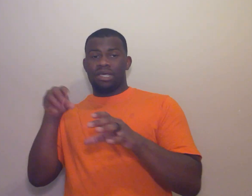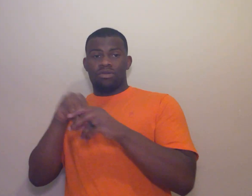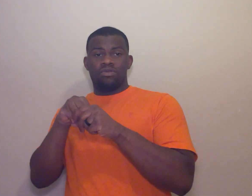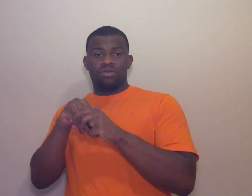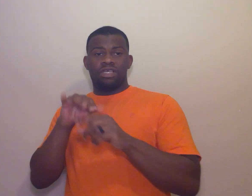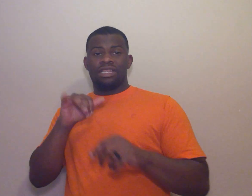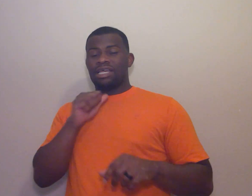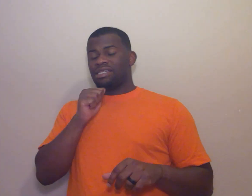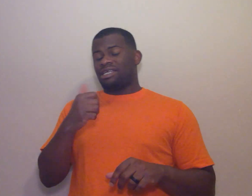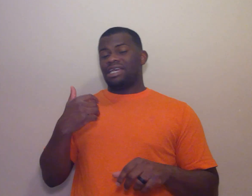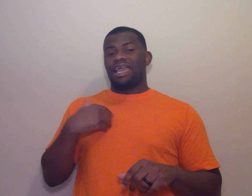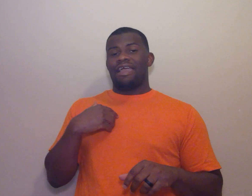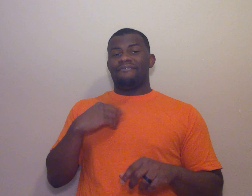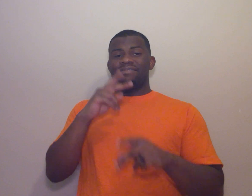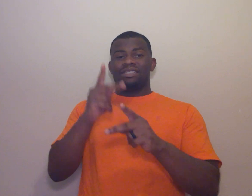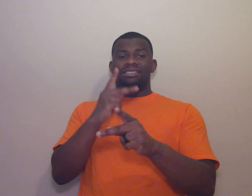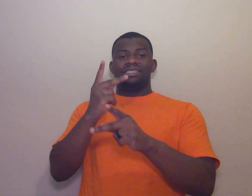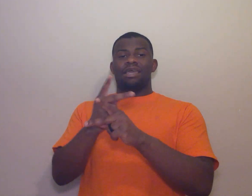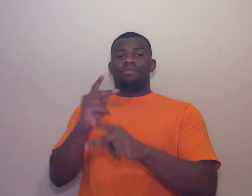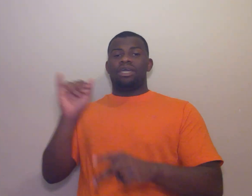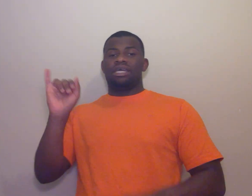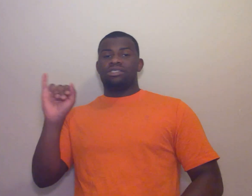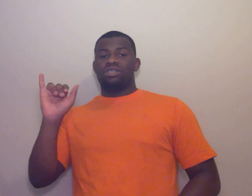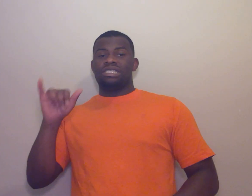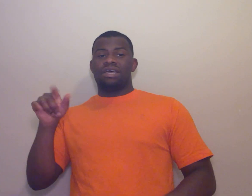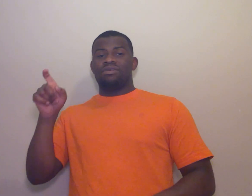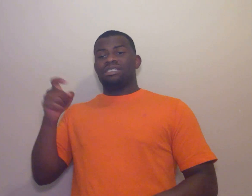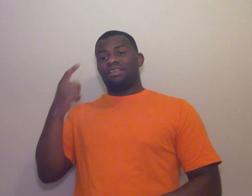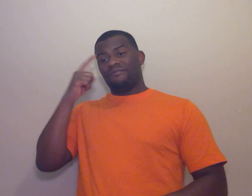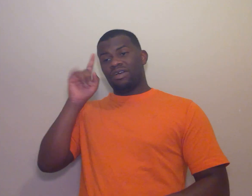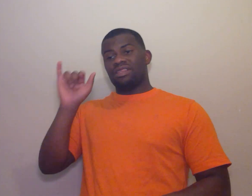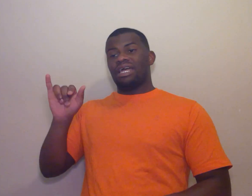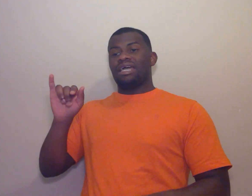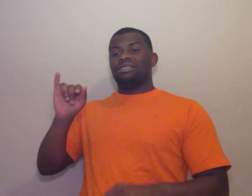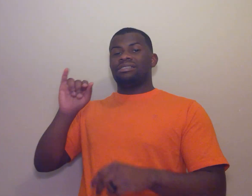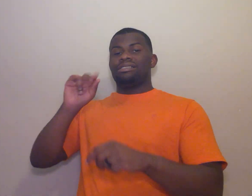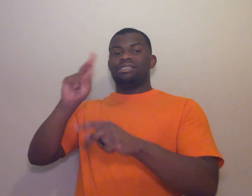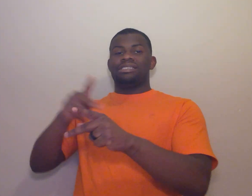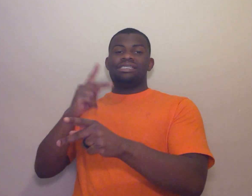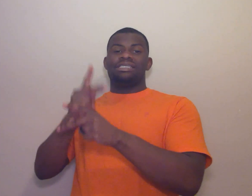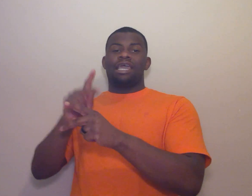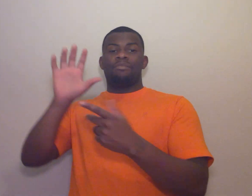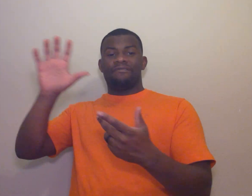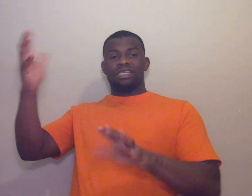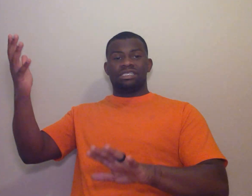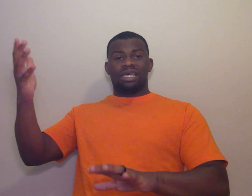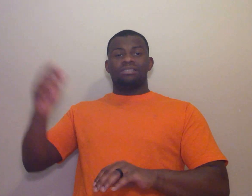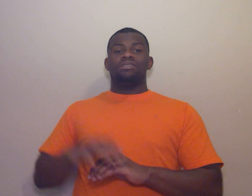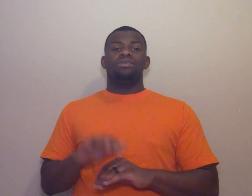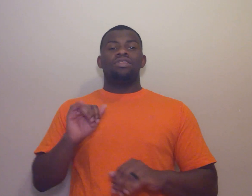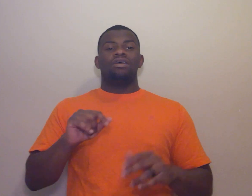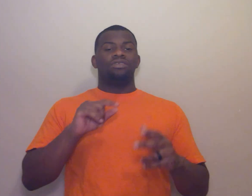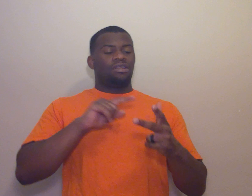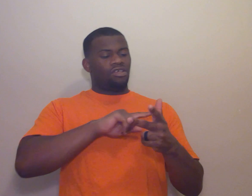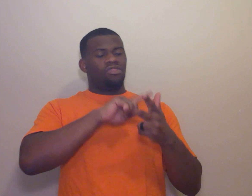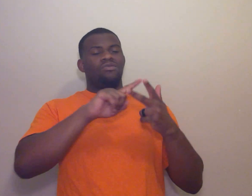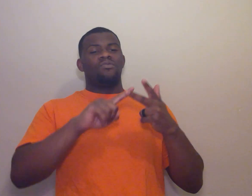of insurance that was needed for that type of disaster. So those are the 3 main risks: a due on sale